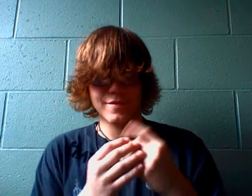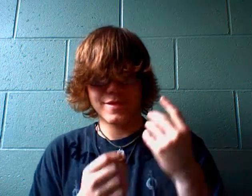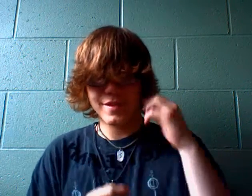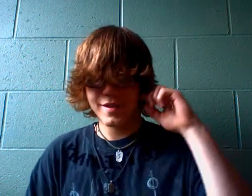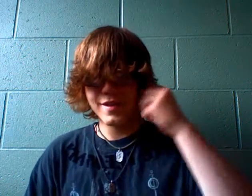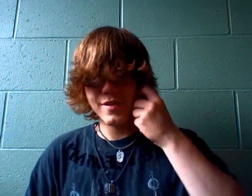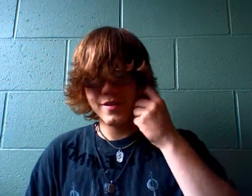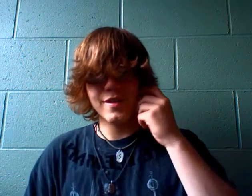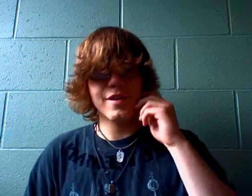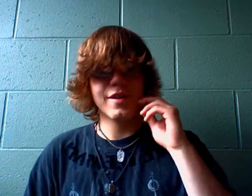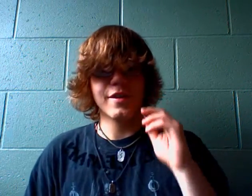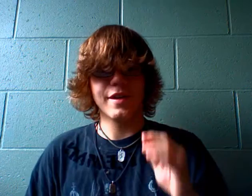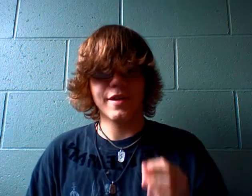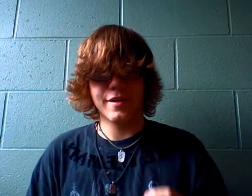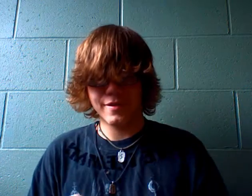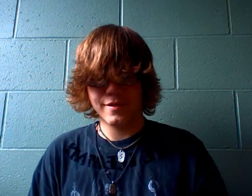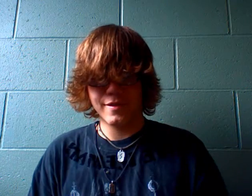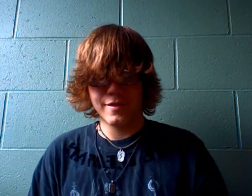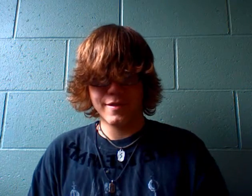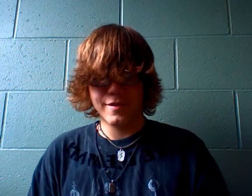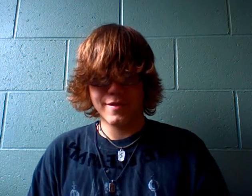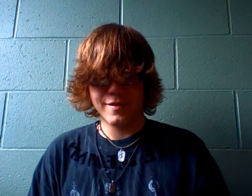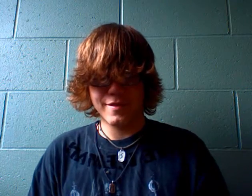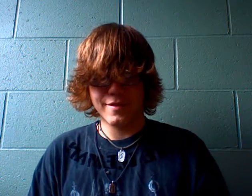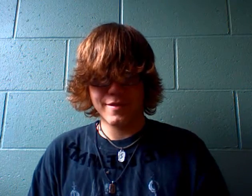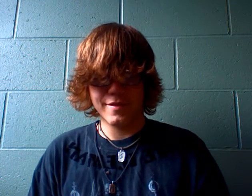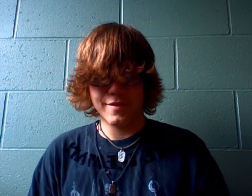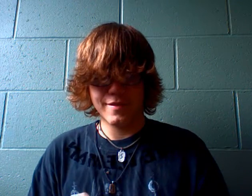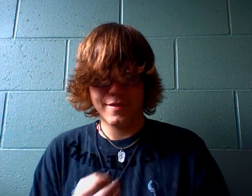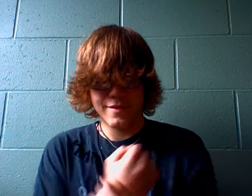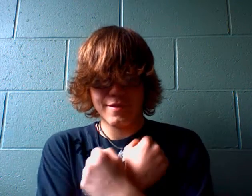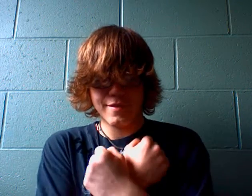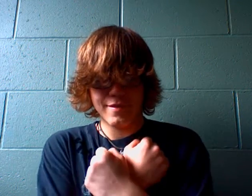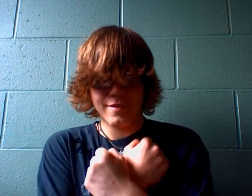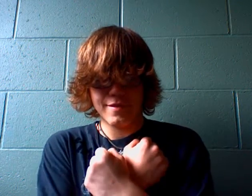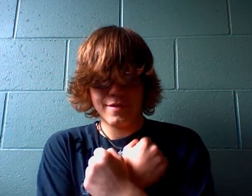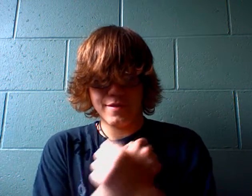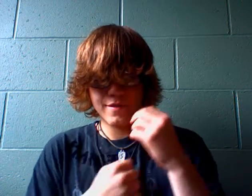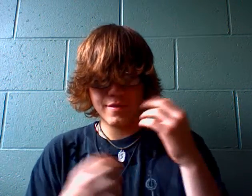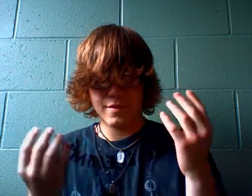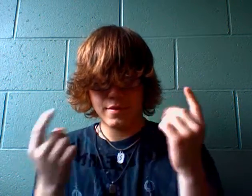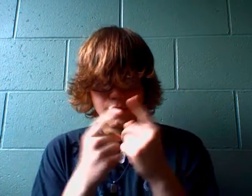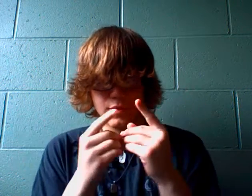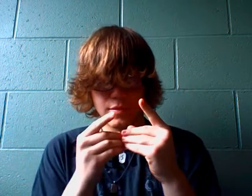minute, Teddy? No, I am. When hearts like ours meet,